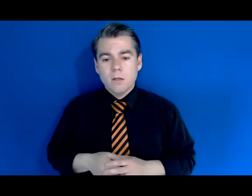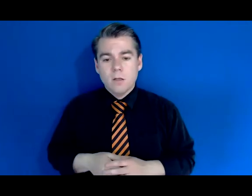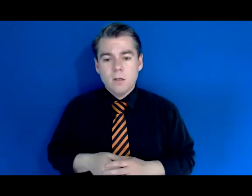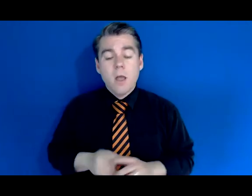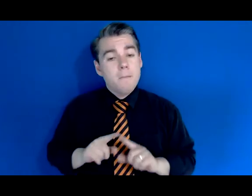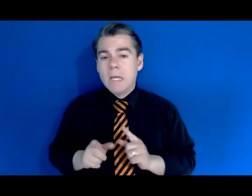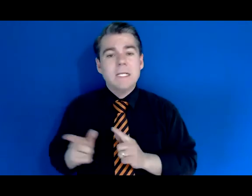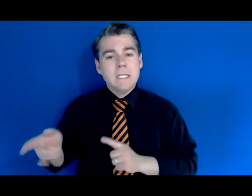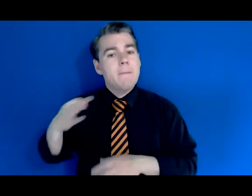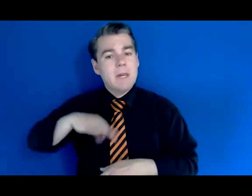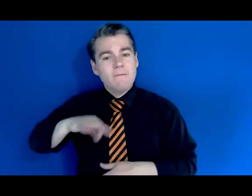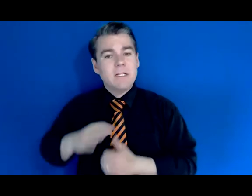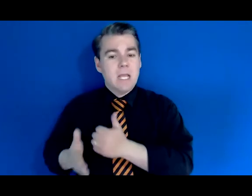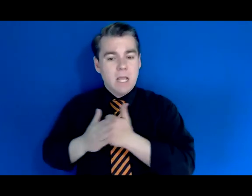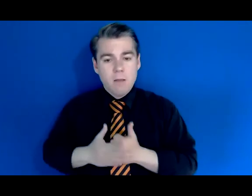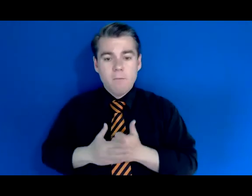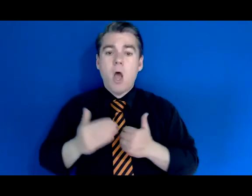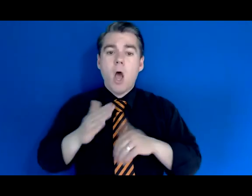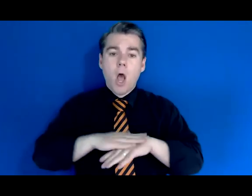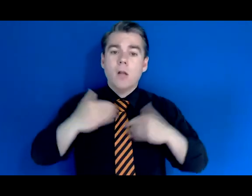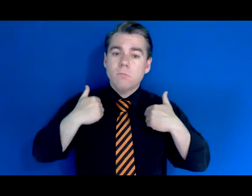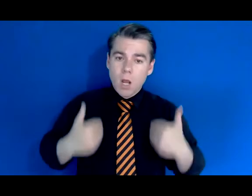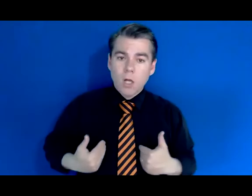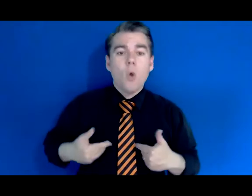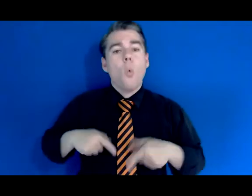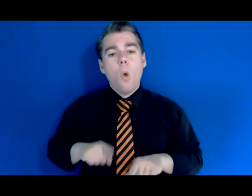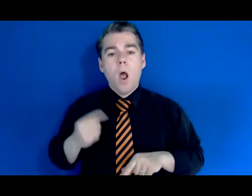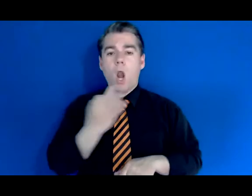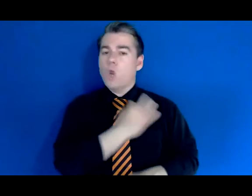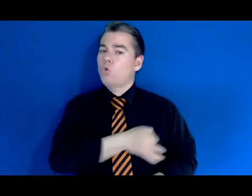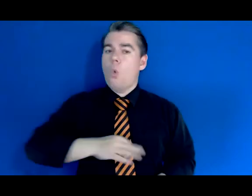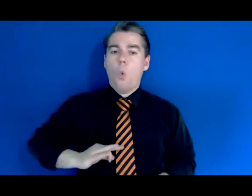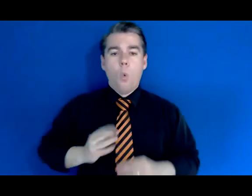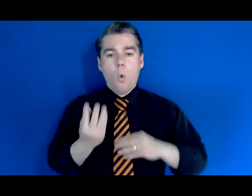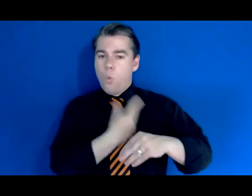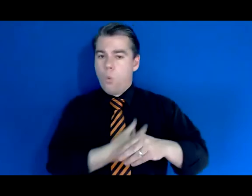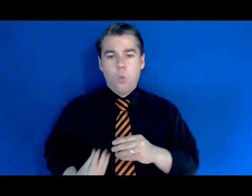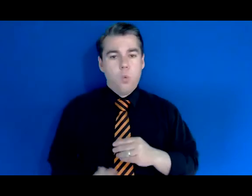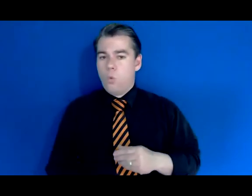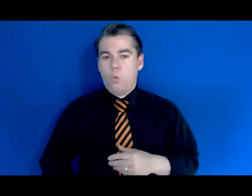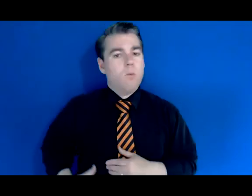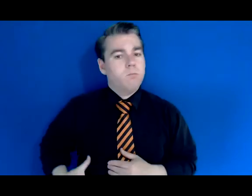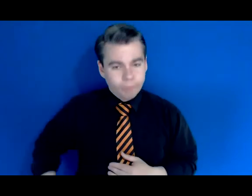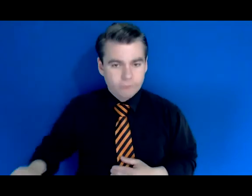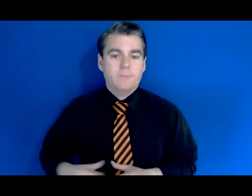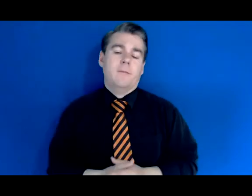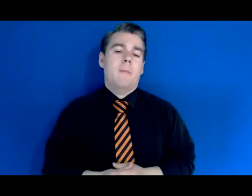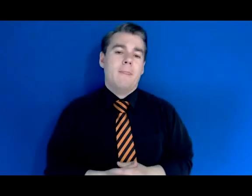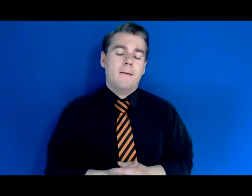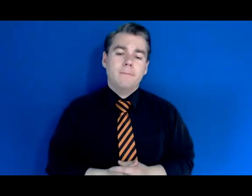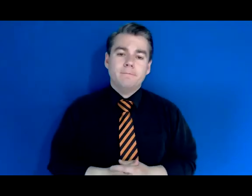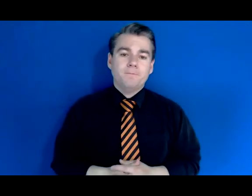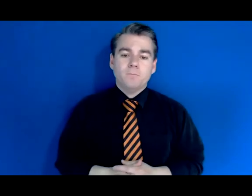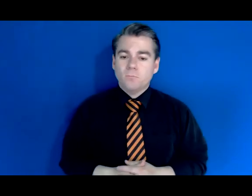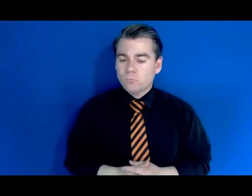beneficial effects on the host as it moves through the gastrointestinal tract. S. boulardii is completely